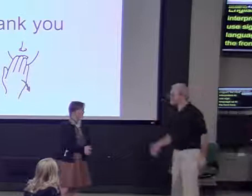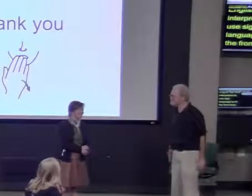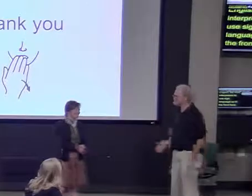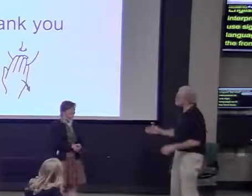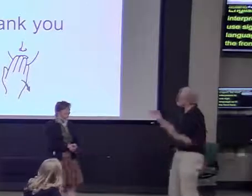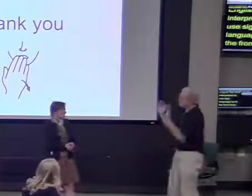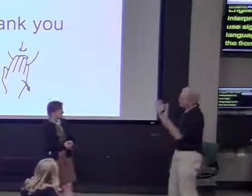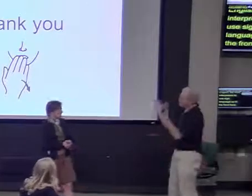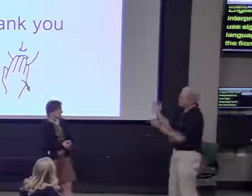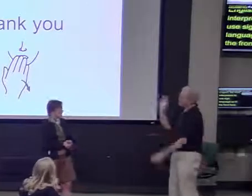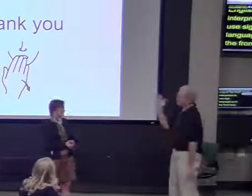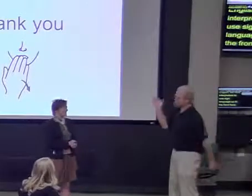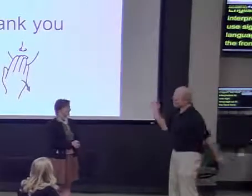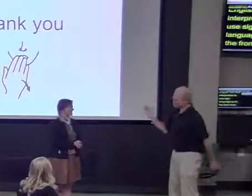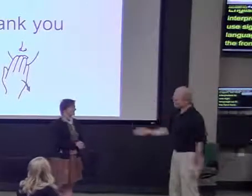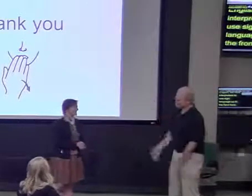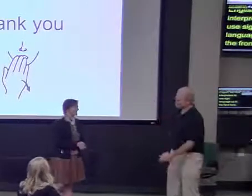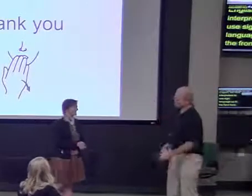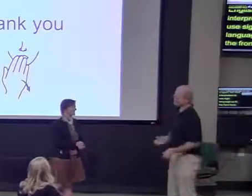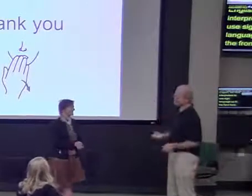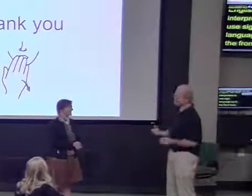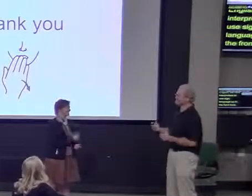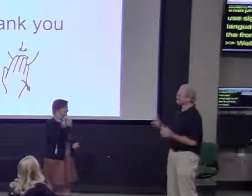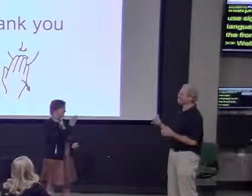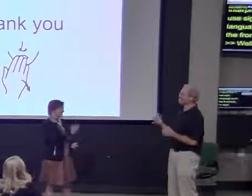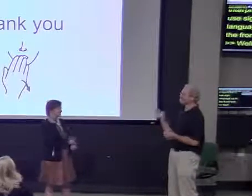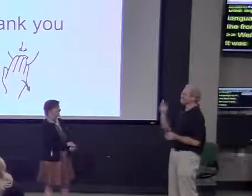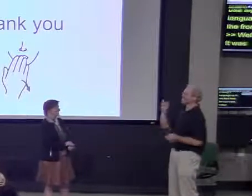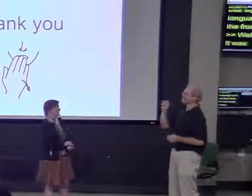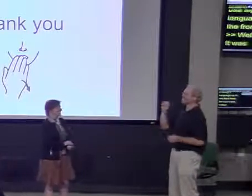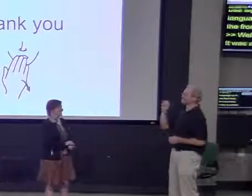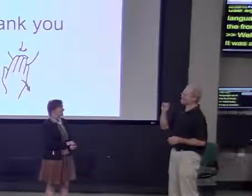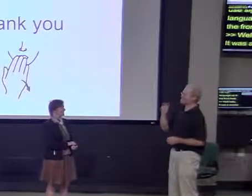Well, hello. It was a wonderful talk today. Thank you.